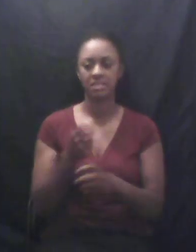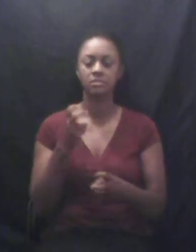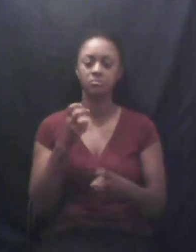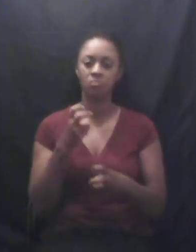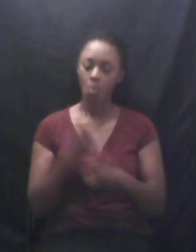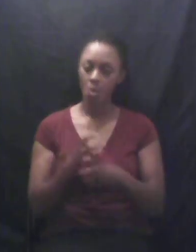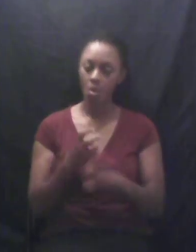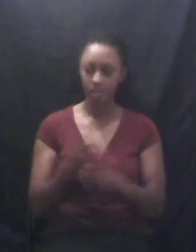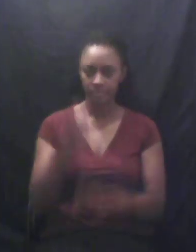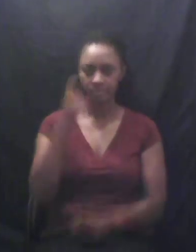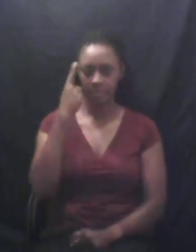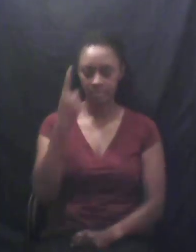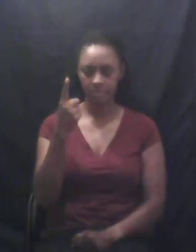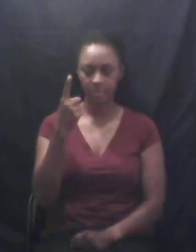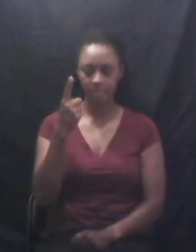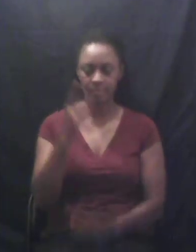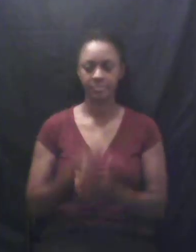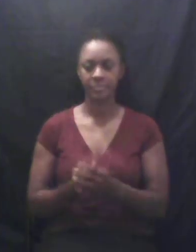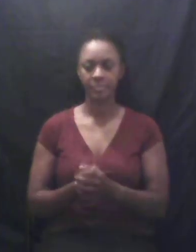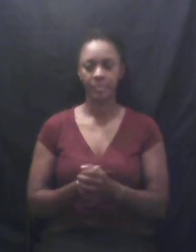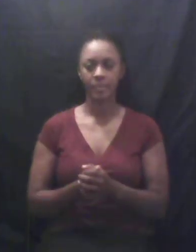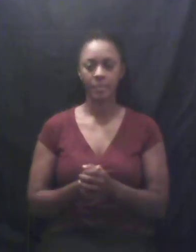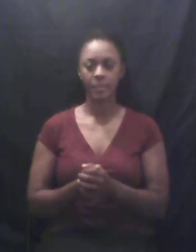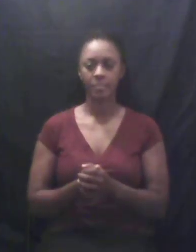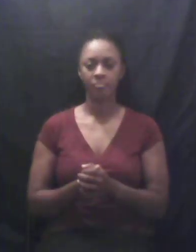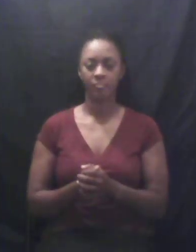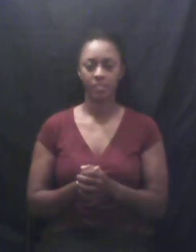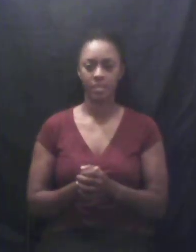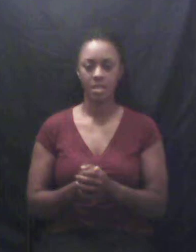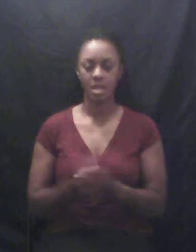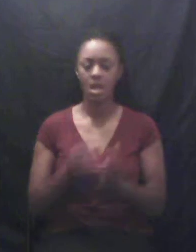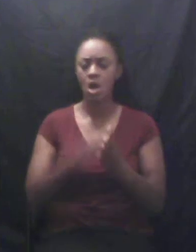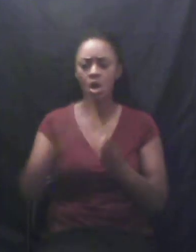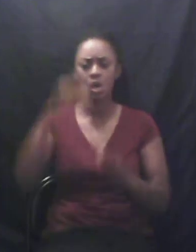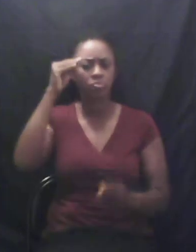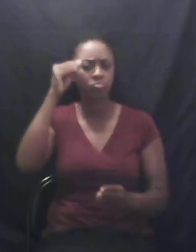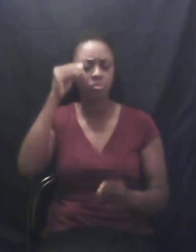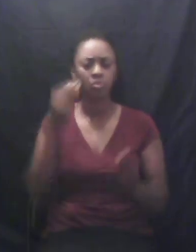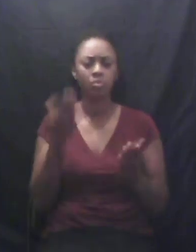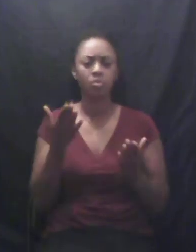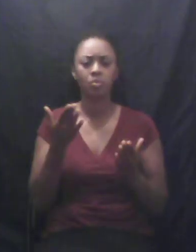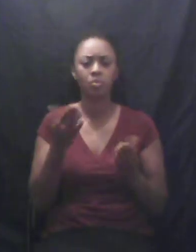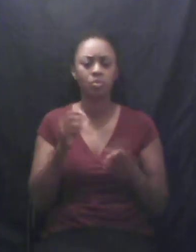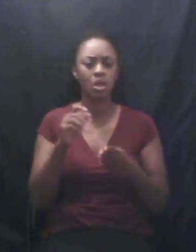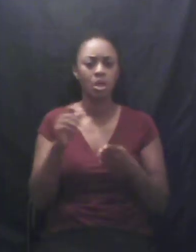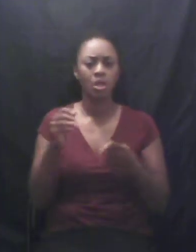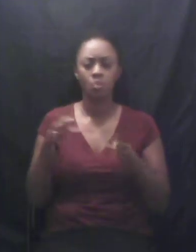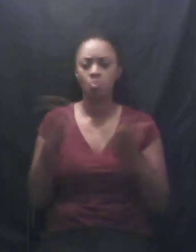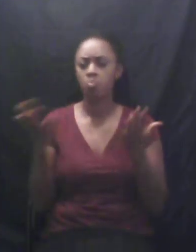So in your training, you learn to articulate and choose phrases that are easily understood.